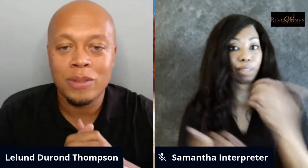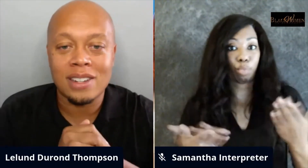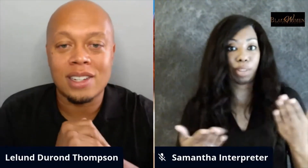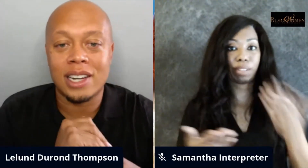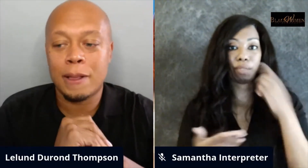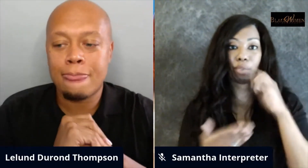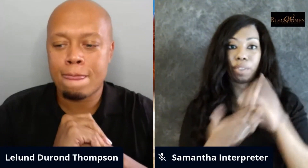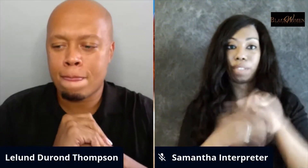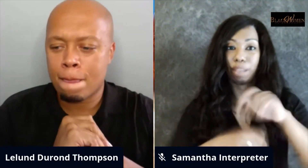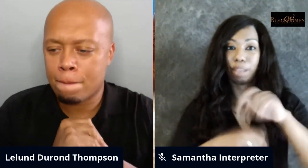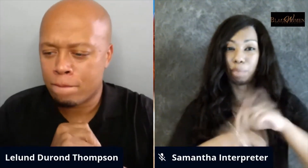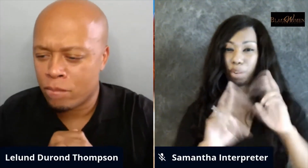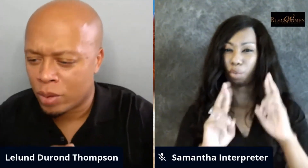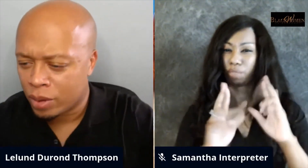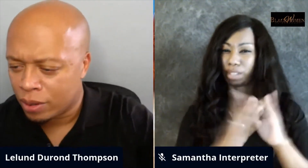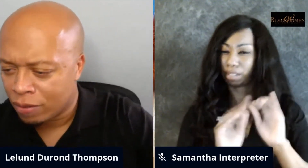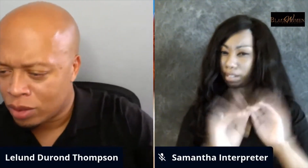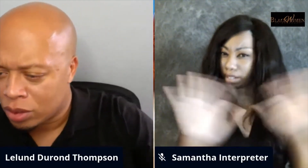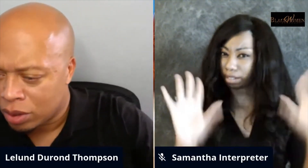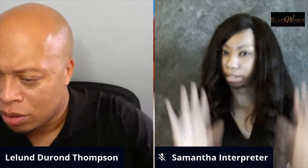I hope that's clear.